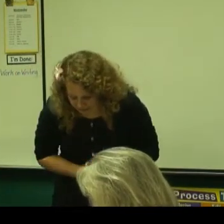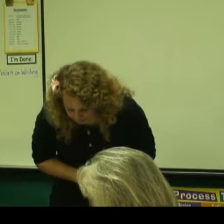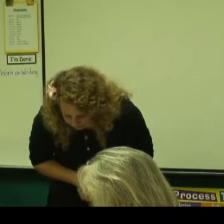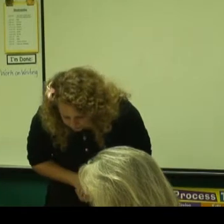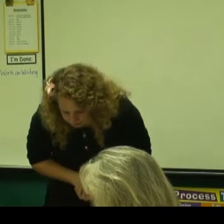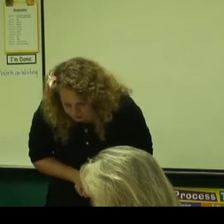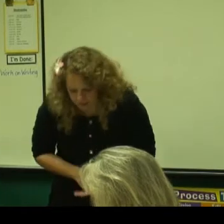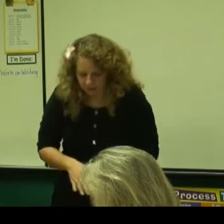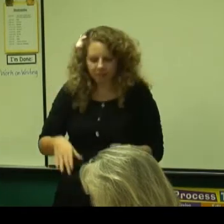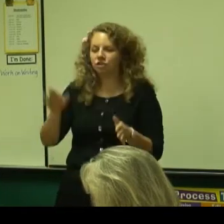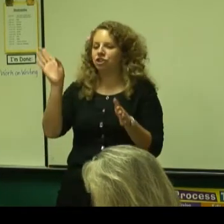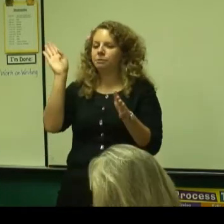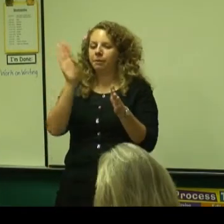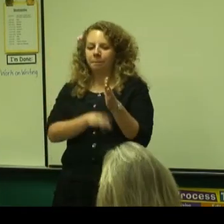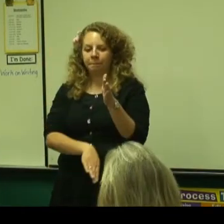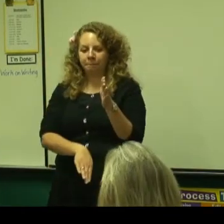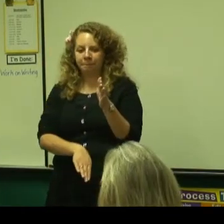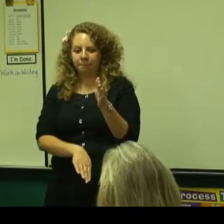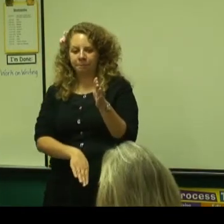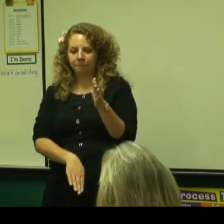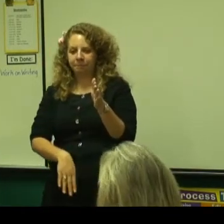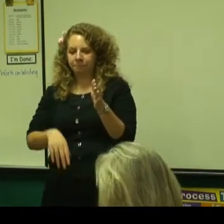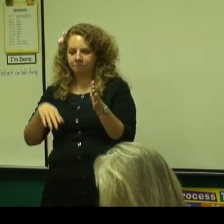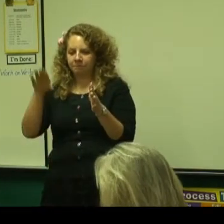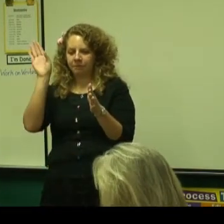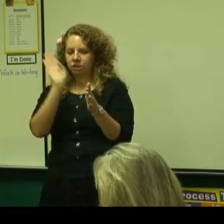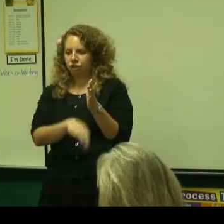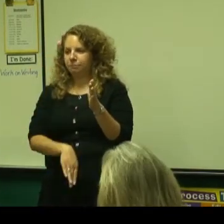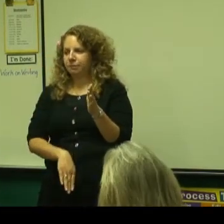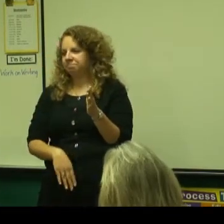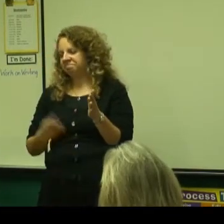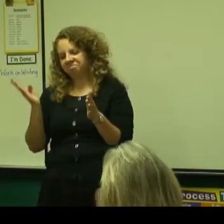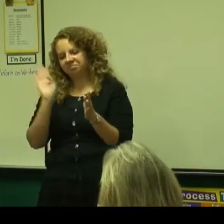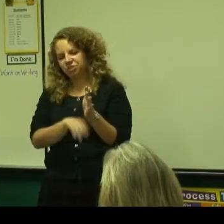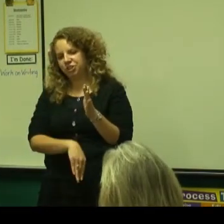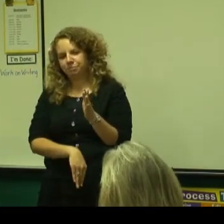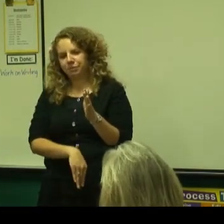Okay. And cheap. Cheap. What's cheap?